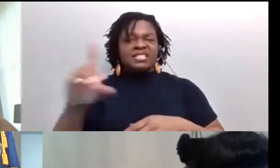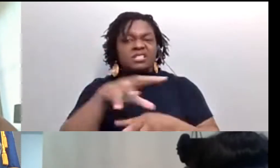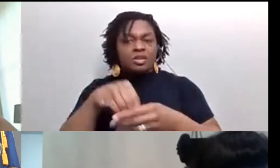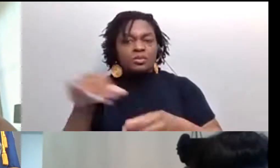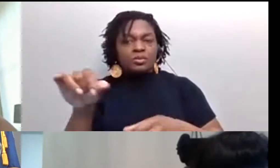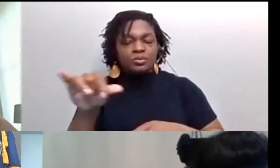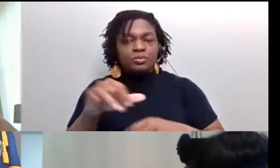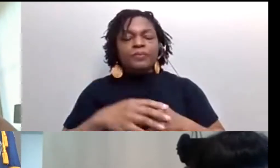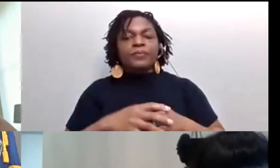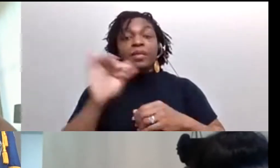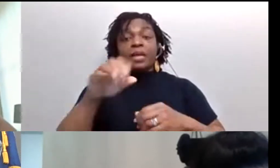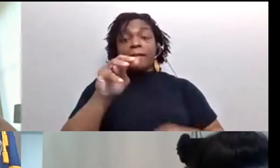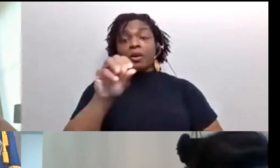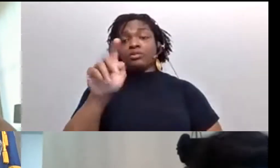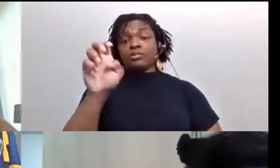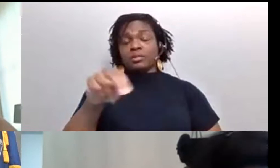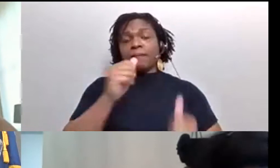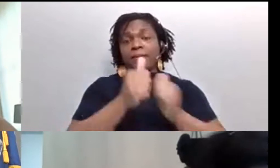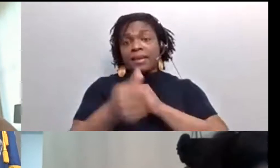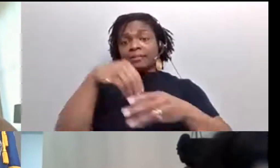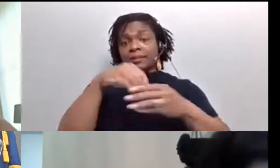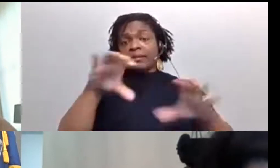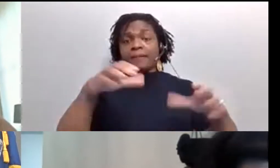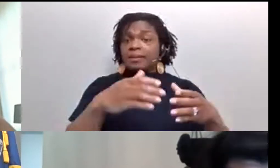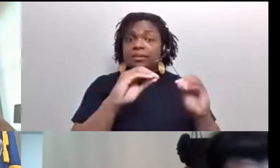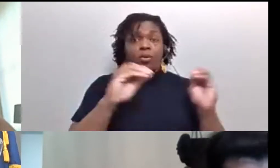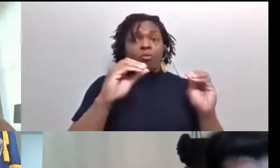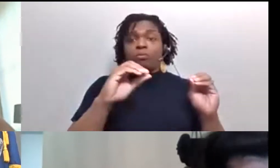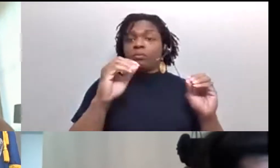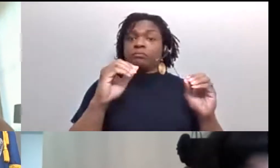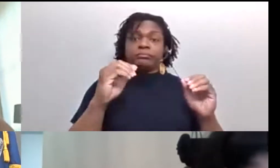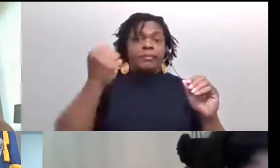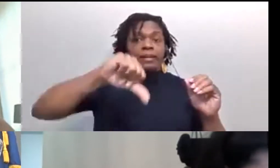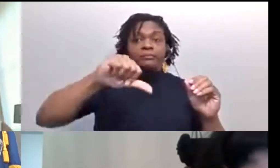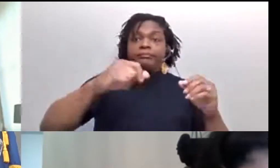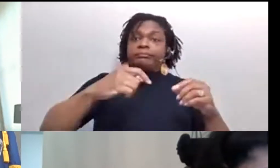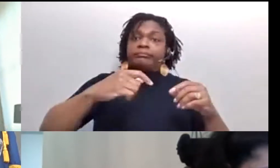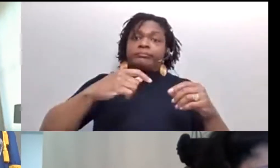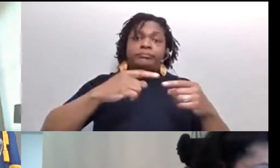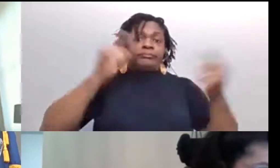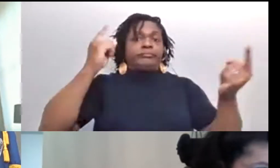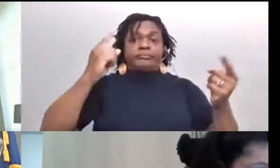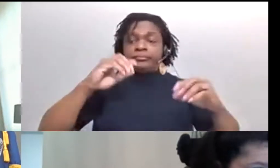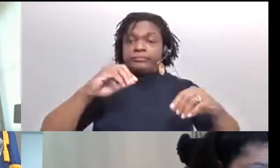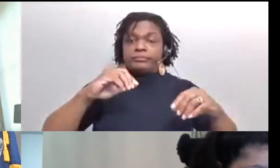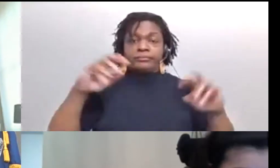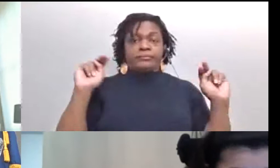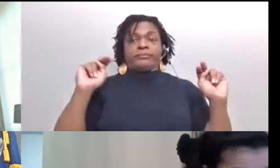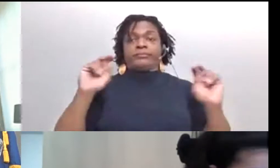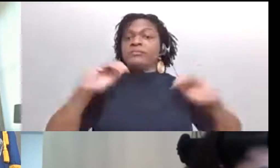The motion passed in the committee with no objections, abstention, or further discussion.